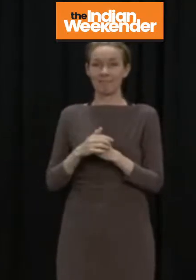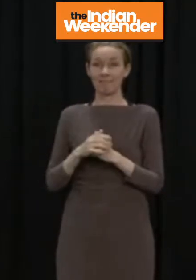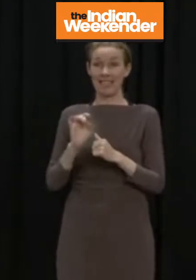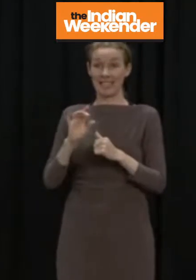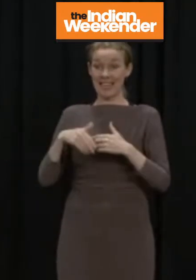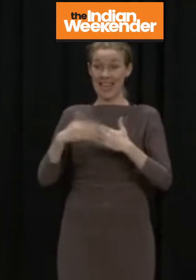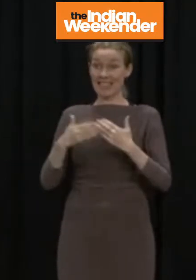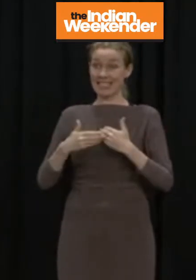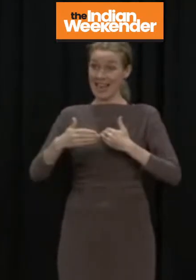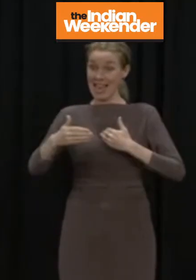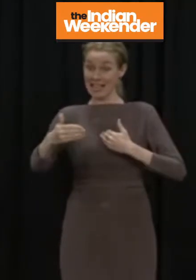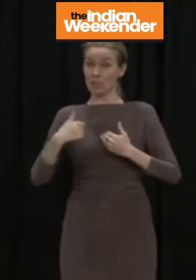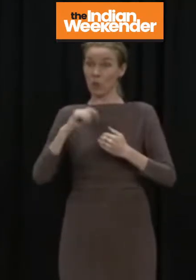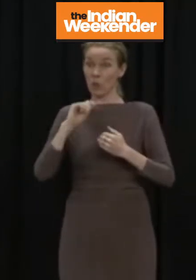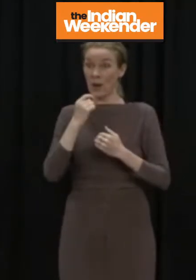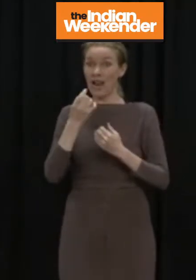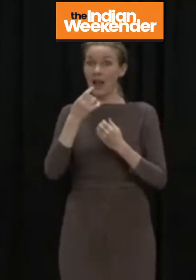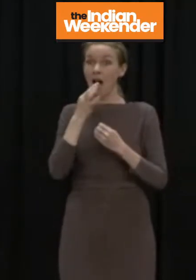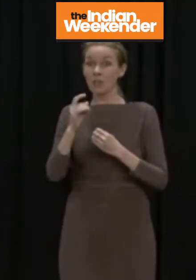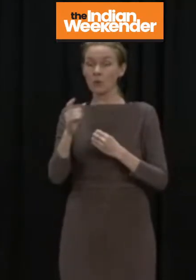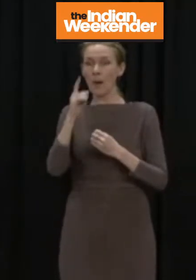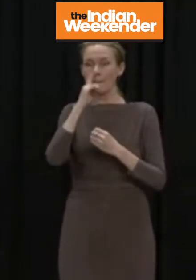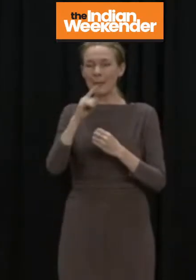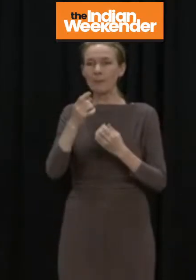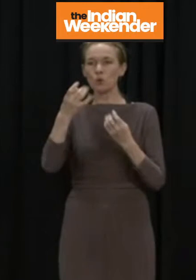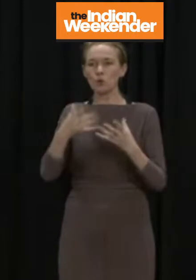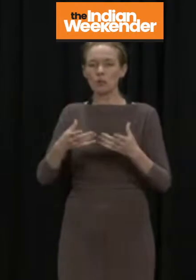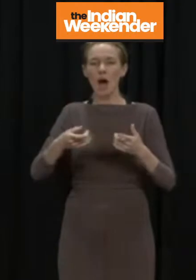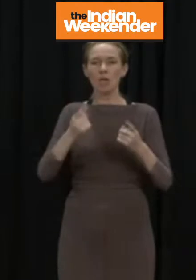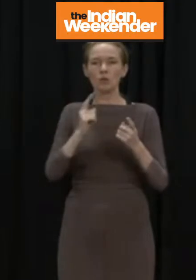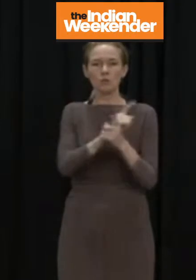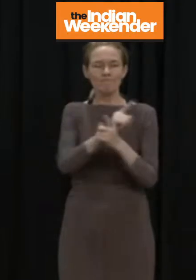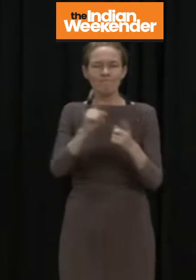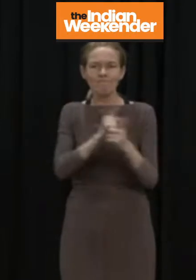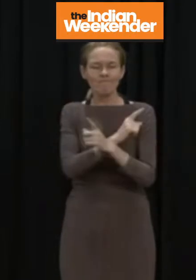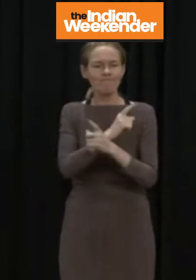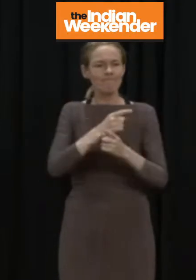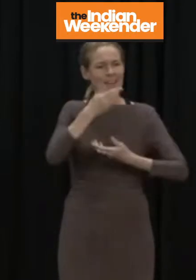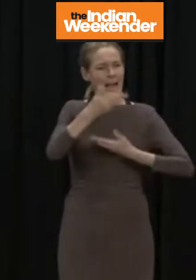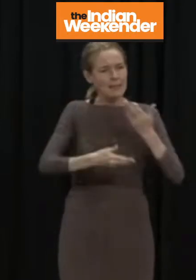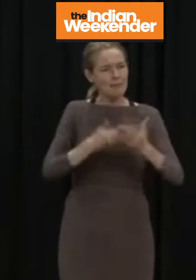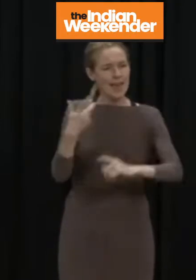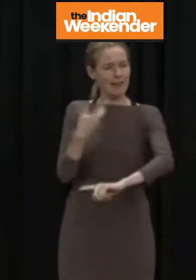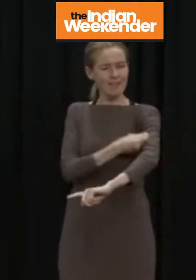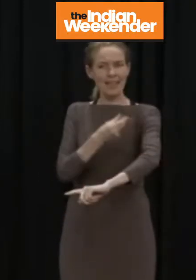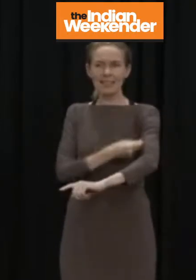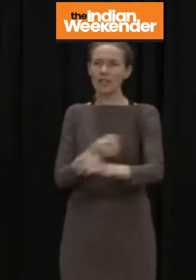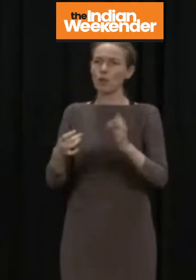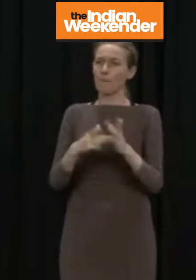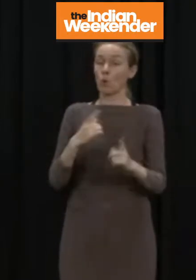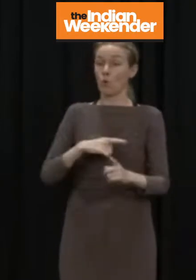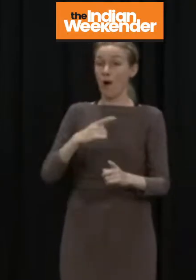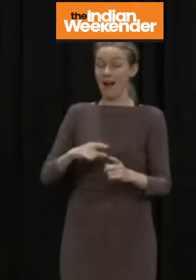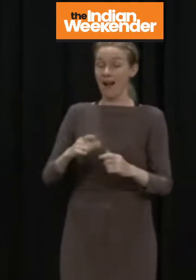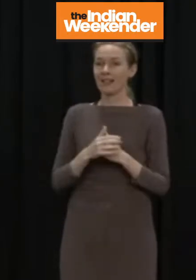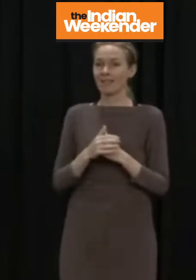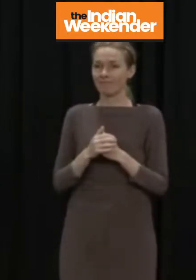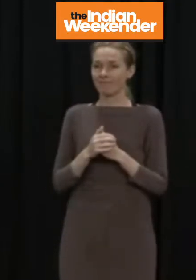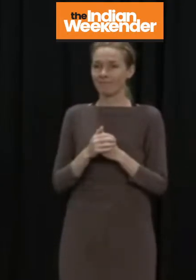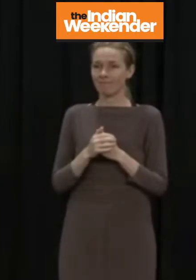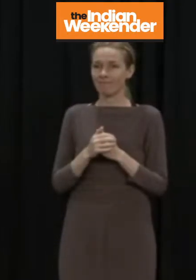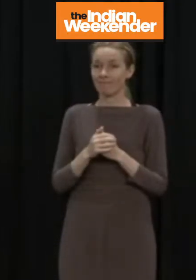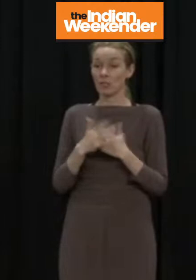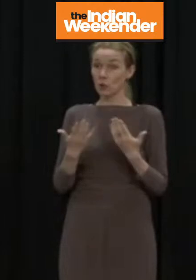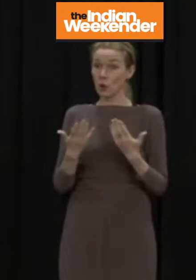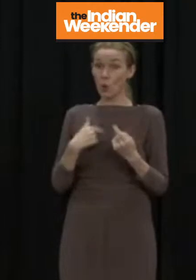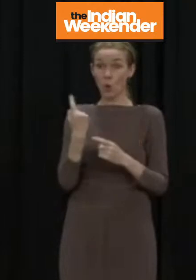out and having those conversations. If all of the 80% who have been vaccinated are having those conversations with the people who haven't